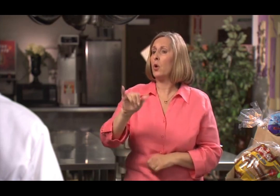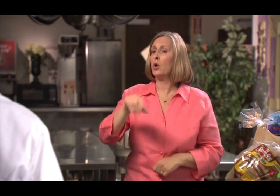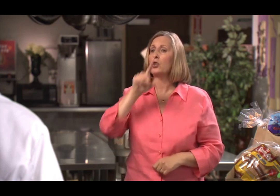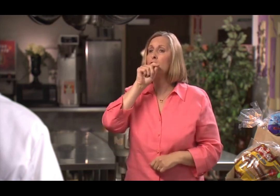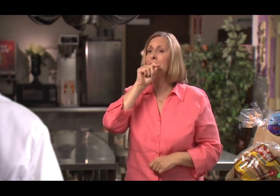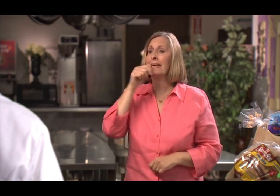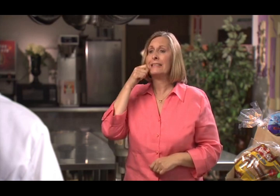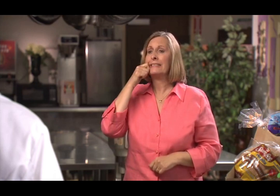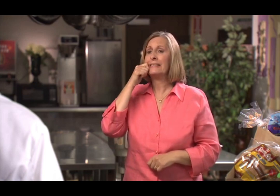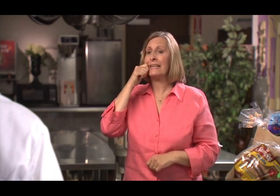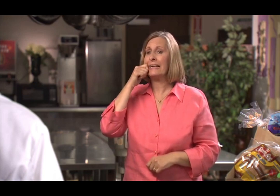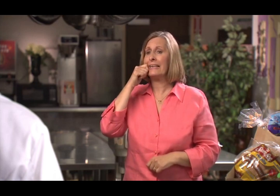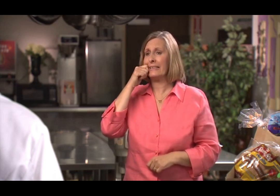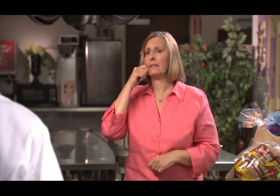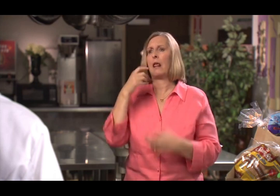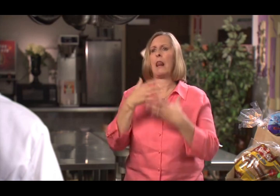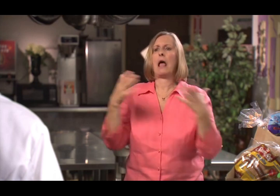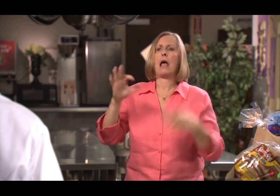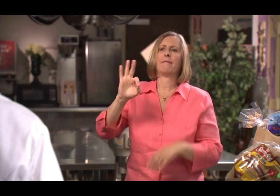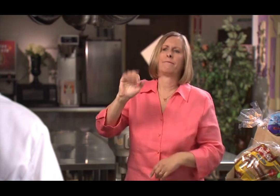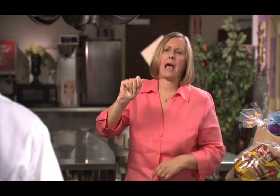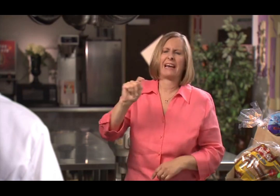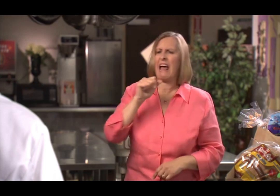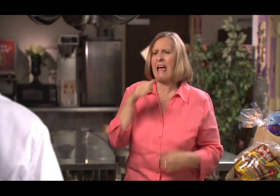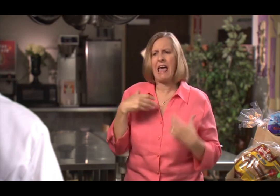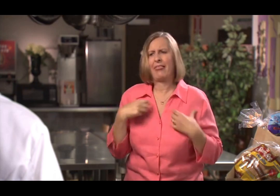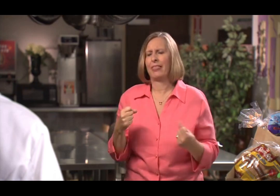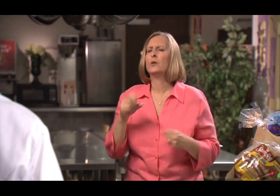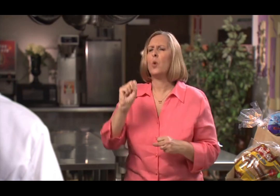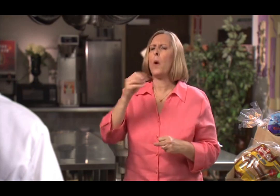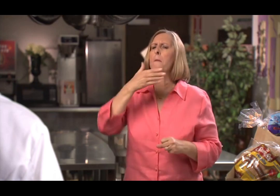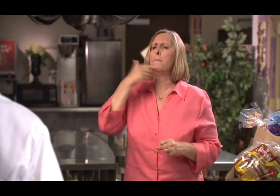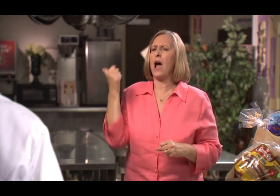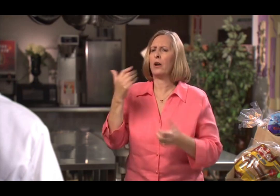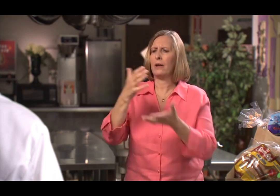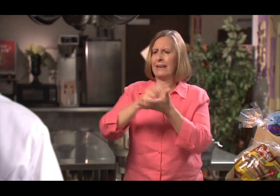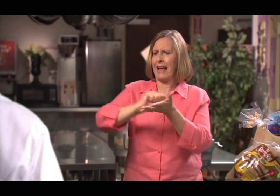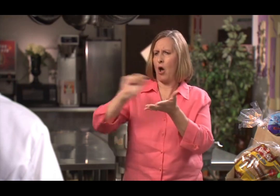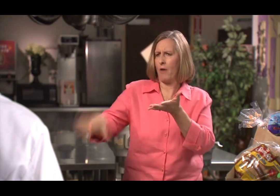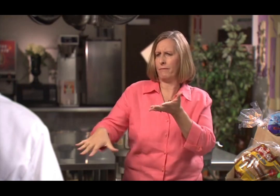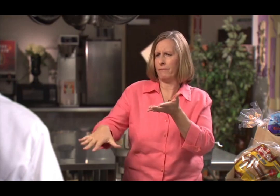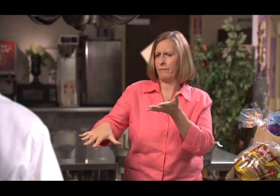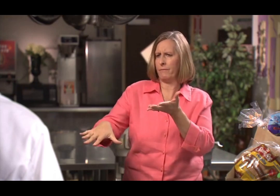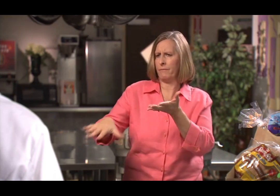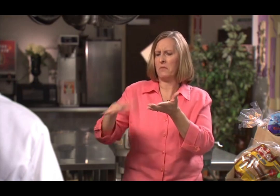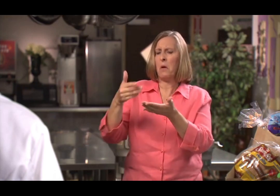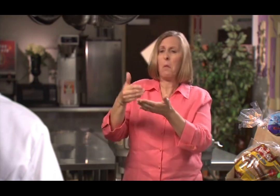Chicken skin is fatty and unhealthy, so it is best to remove the skin before or after